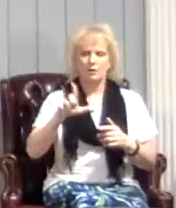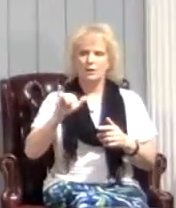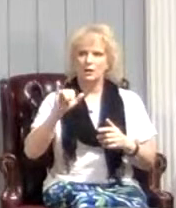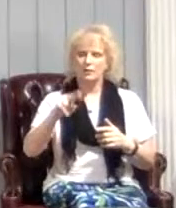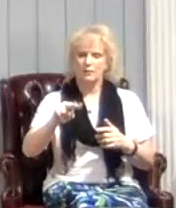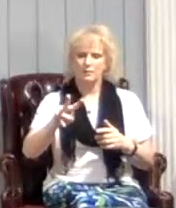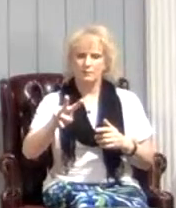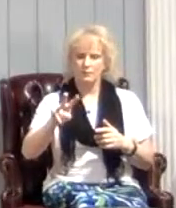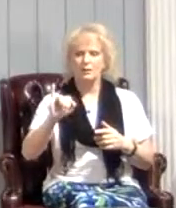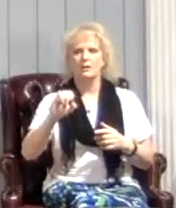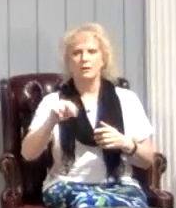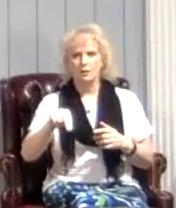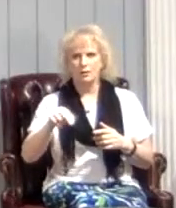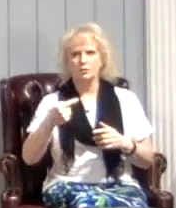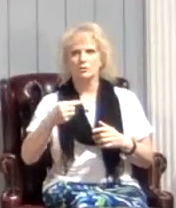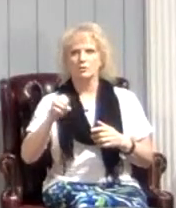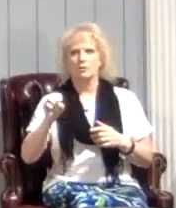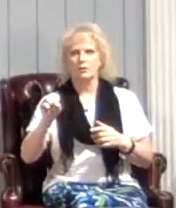whose stories are pretty similar.